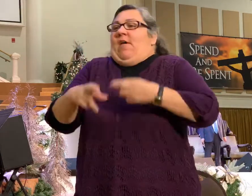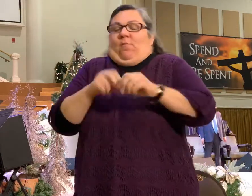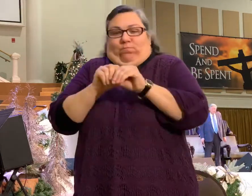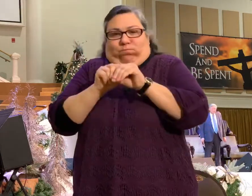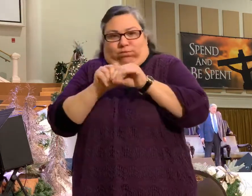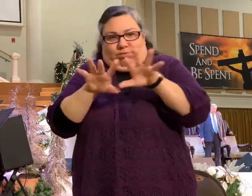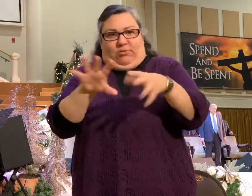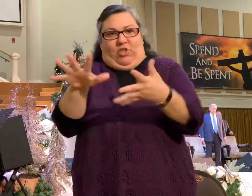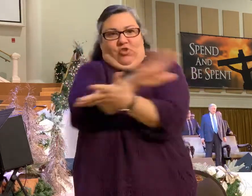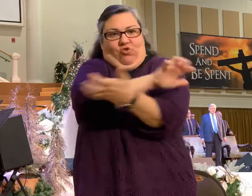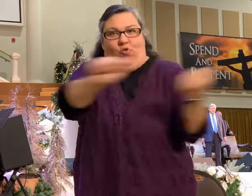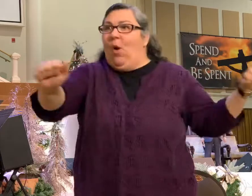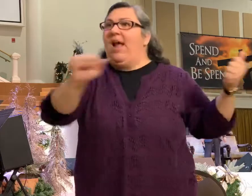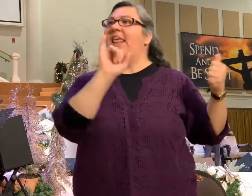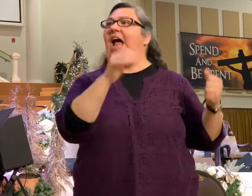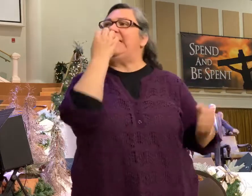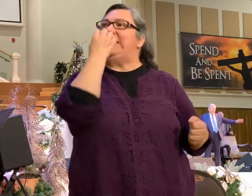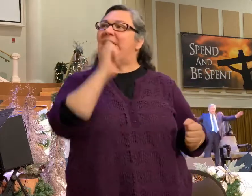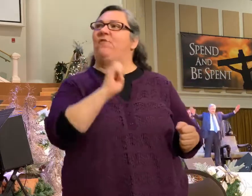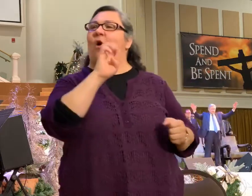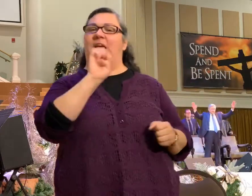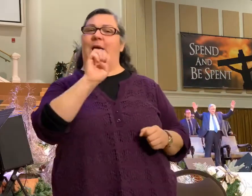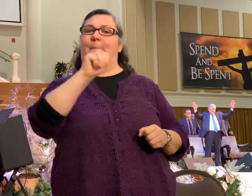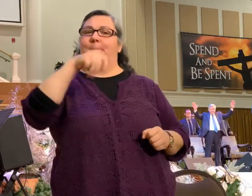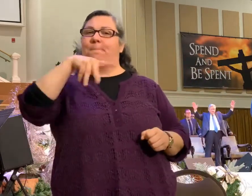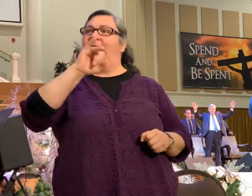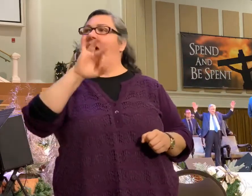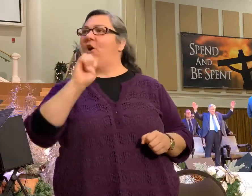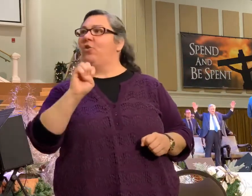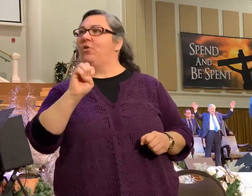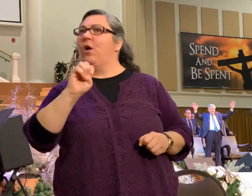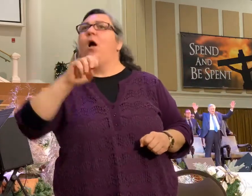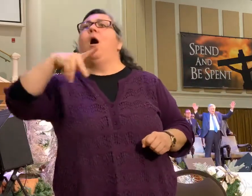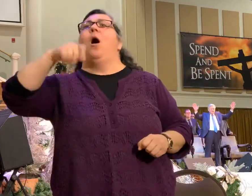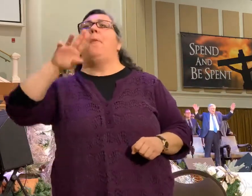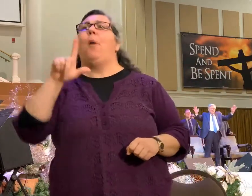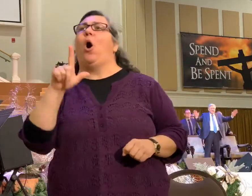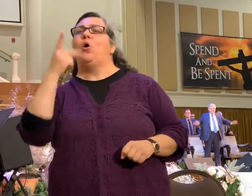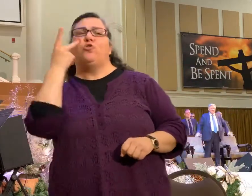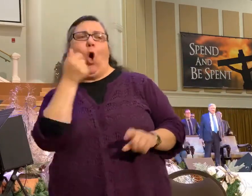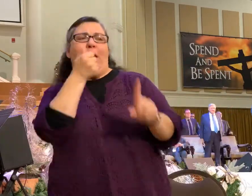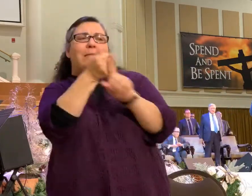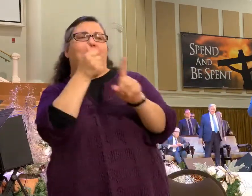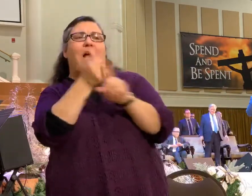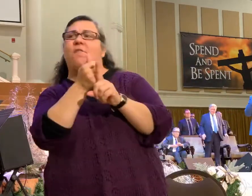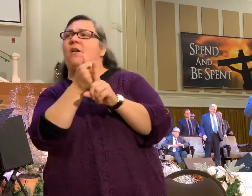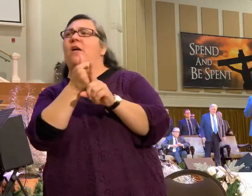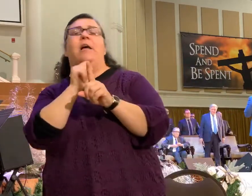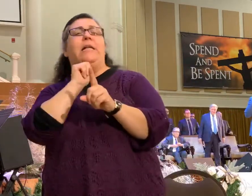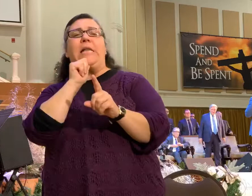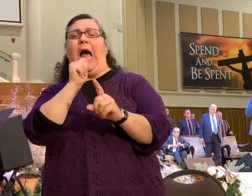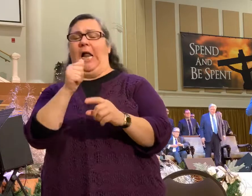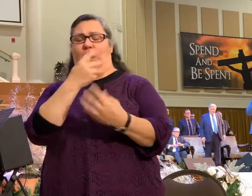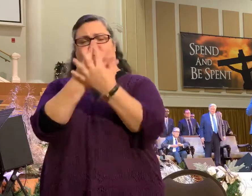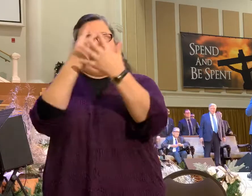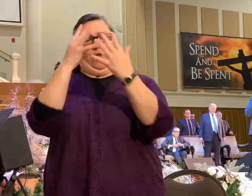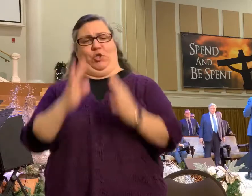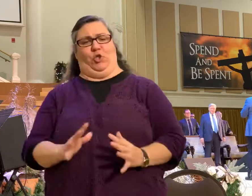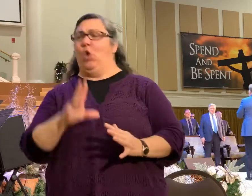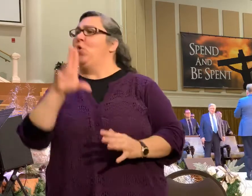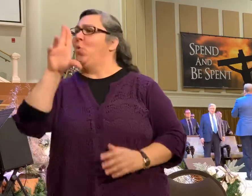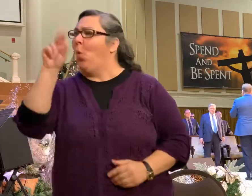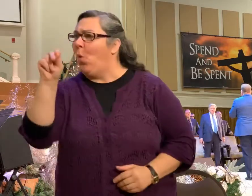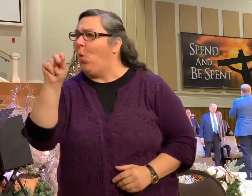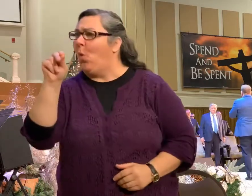empire. The Apostle Paul saw himself not as a prisoner of Rome. He